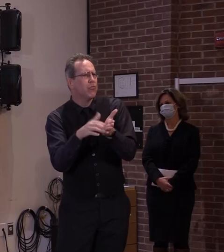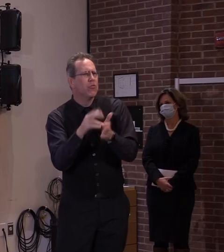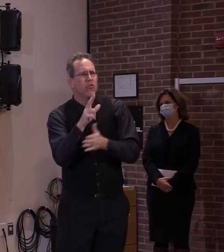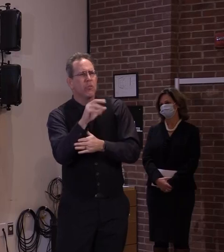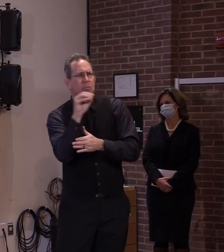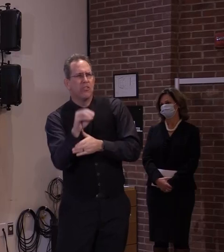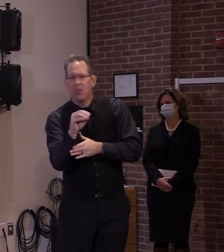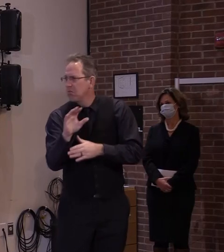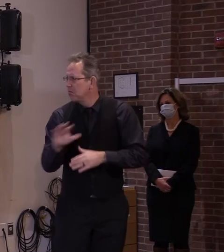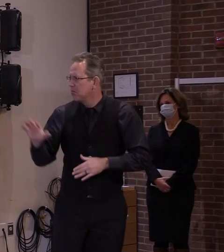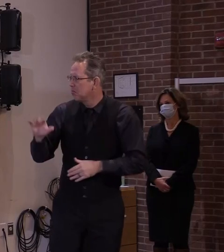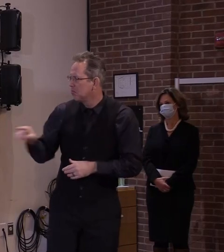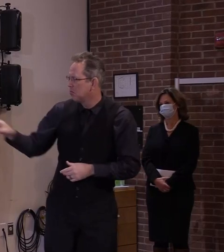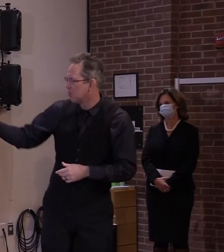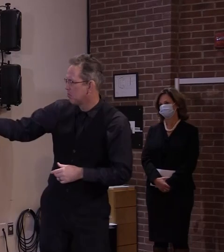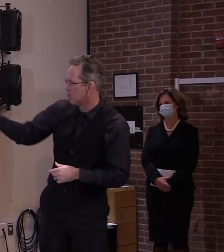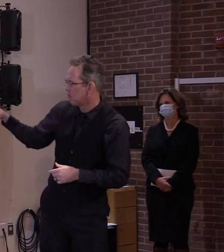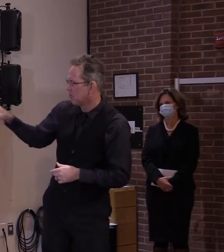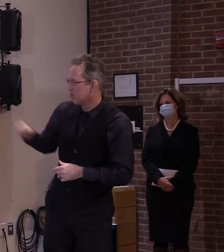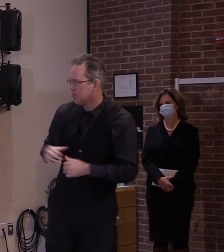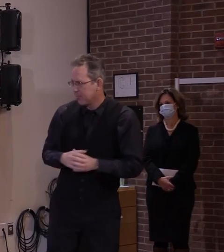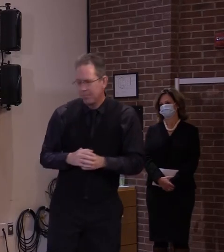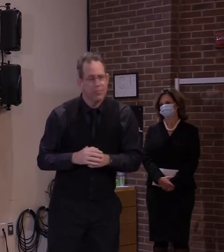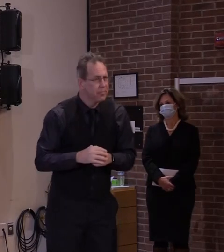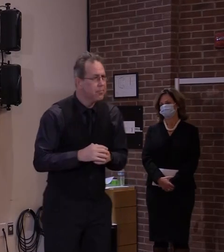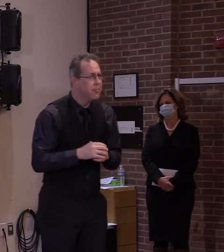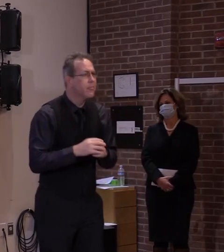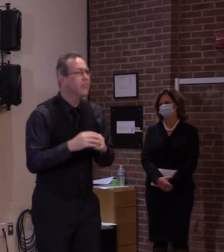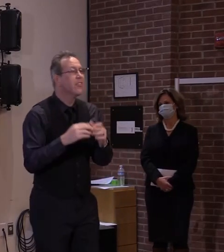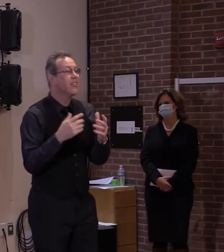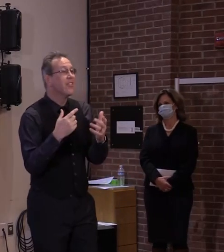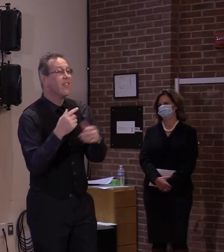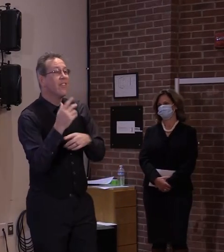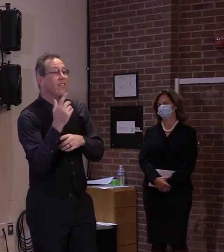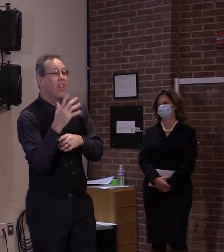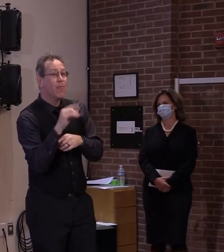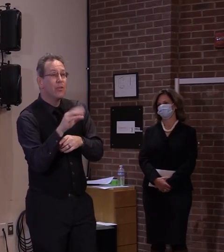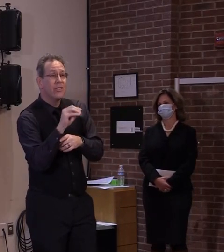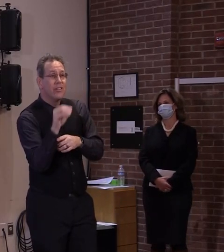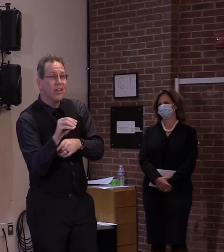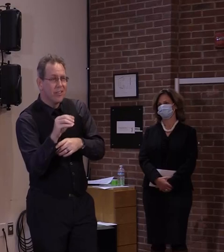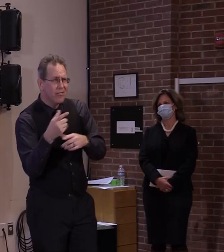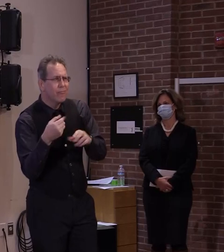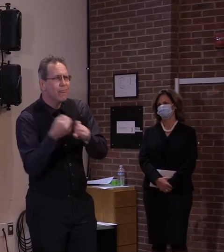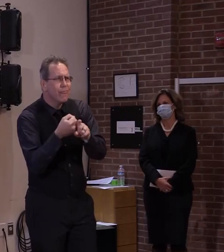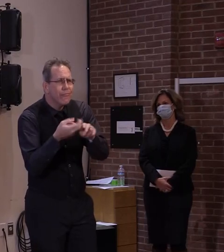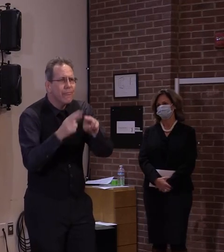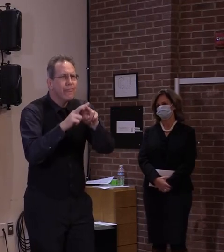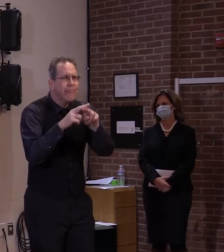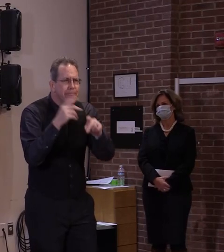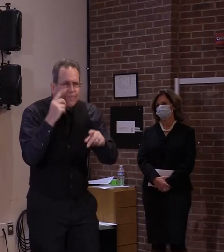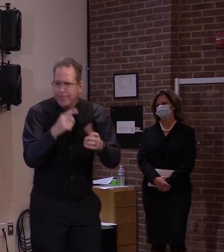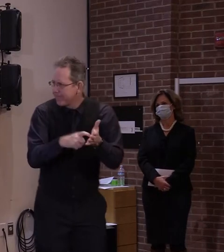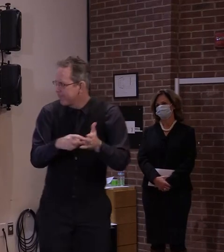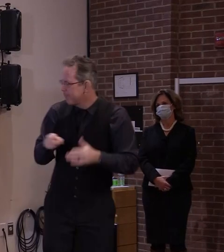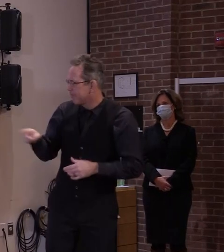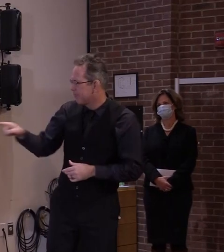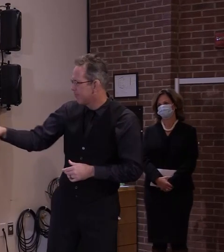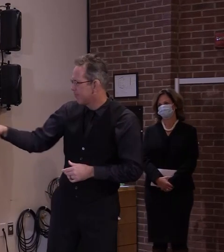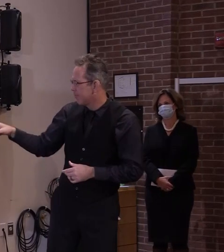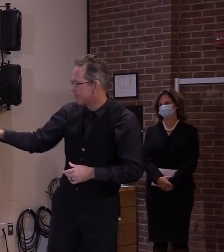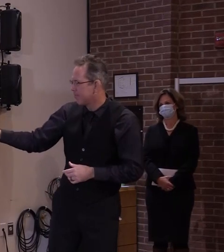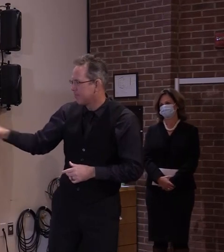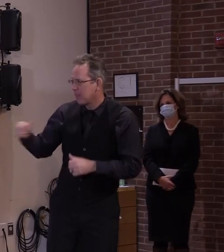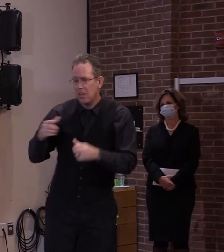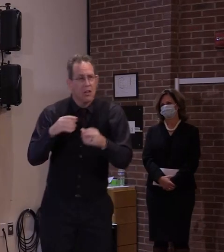the fall semester, and about 8.5% of cases compared to spring of 2021. So really you can see how